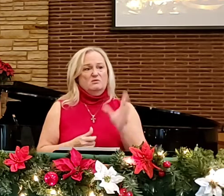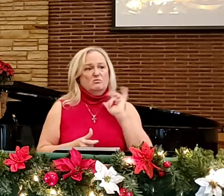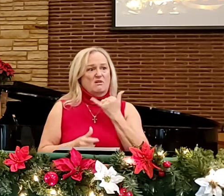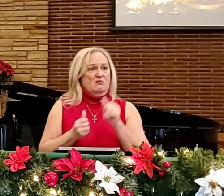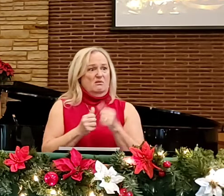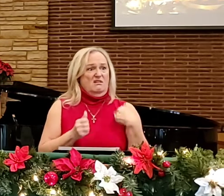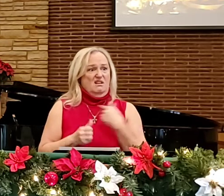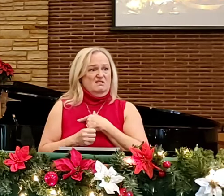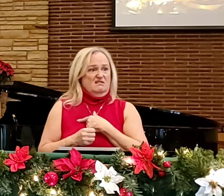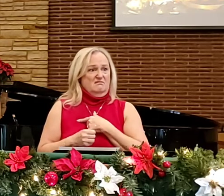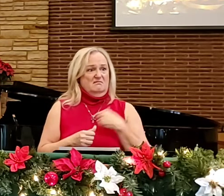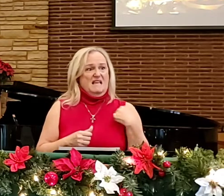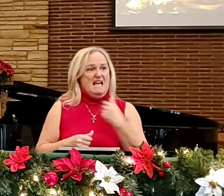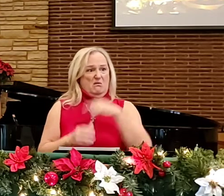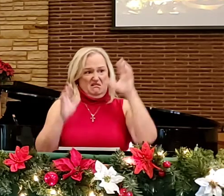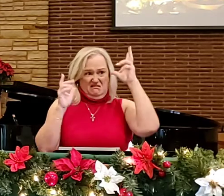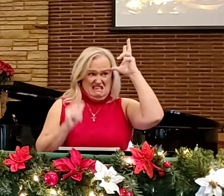our evil.